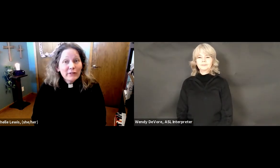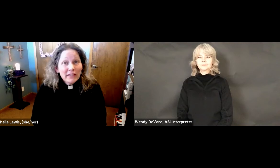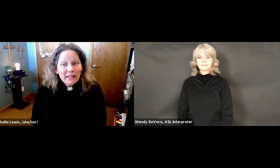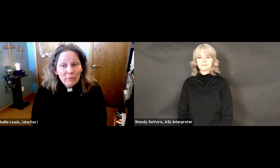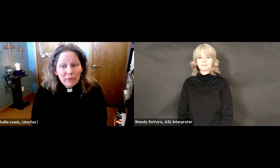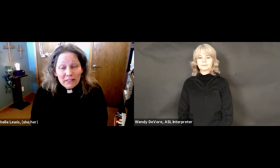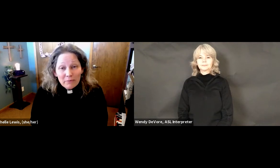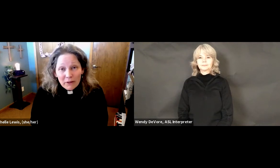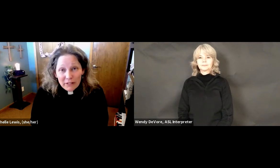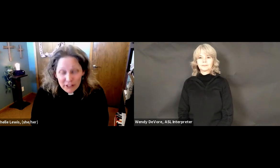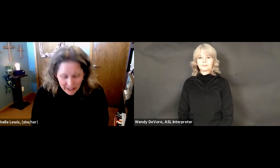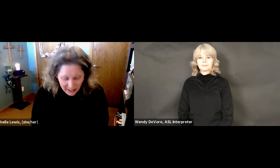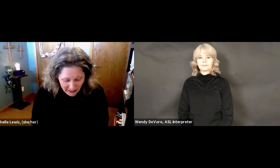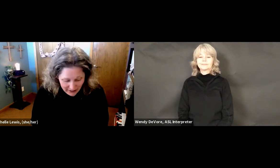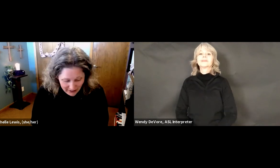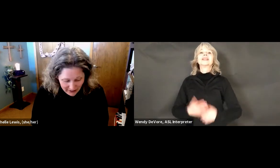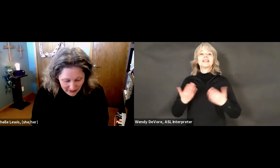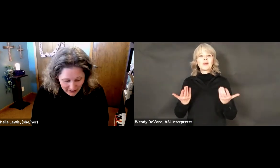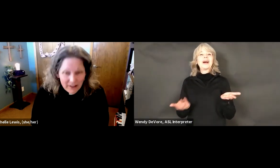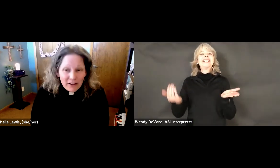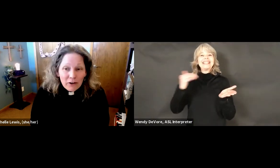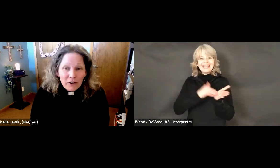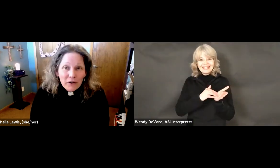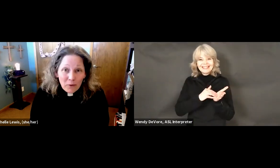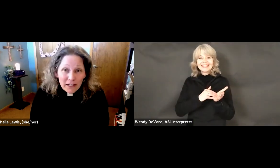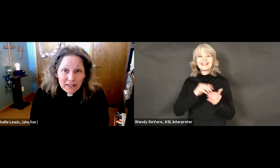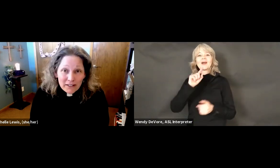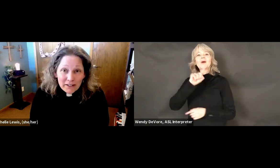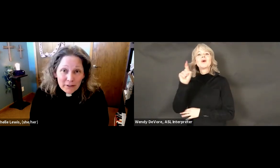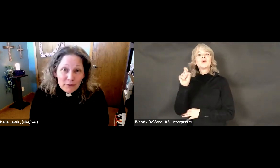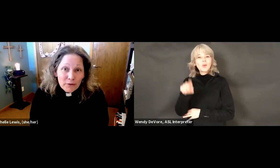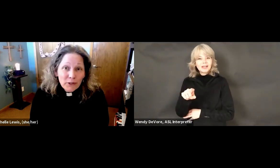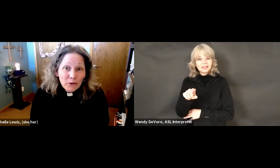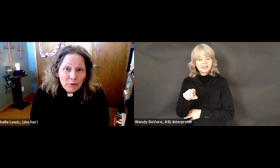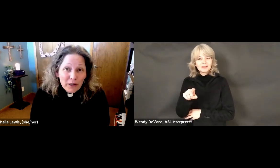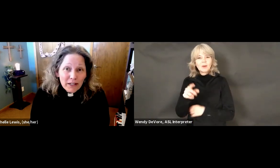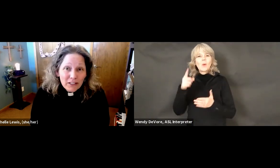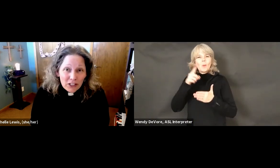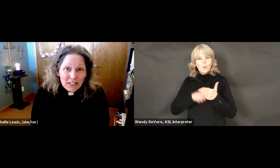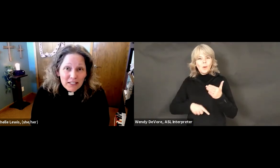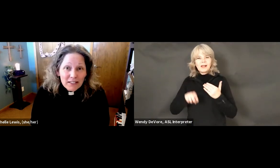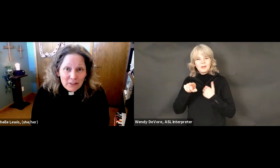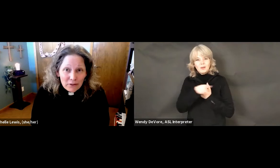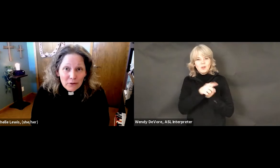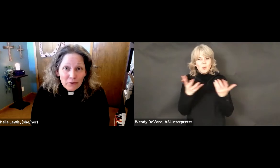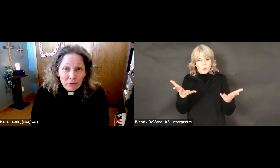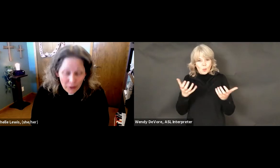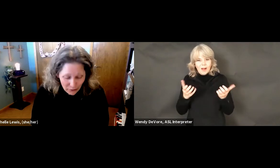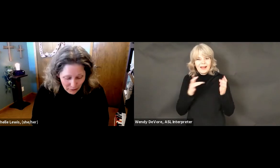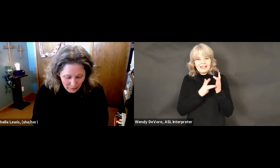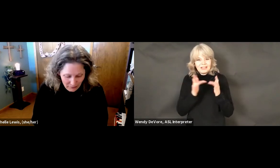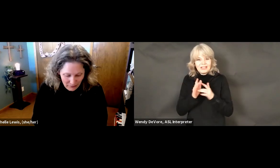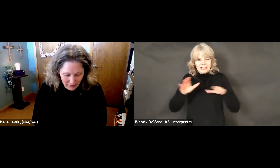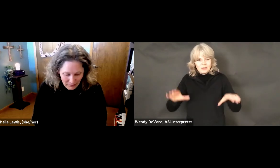And so I think that brings up the question again. What do you want Jesus to do for